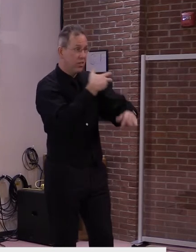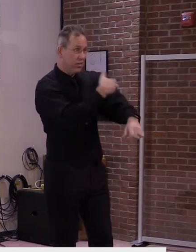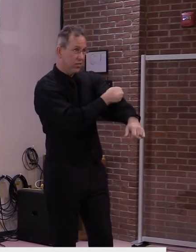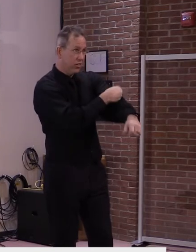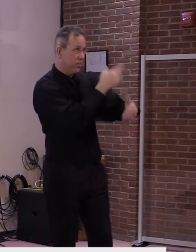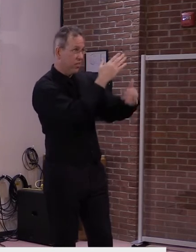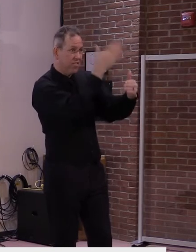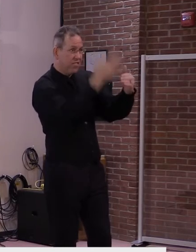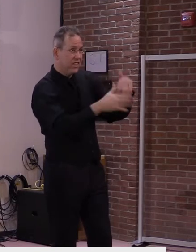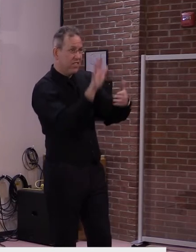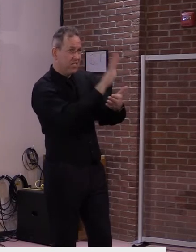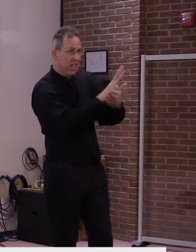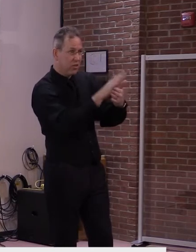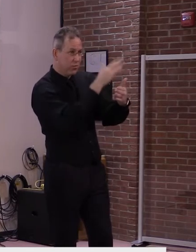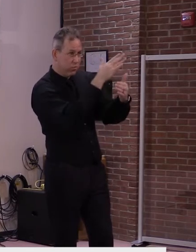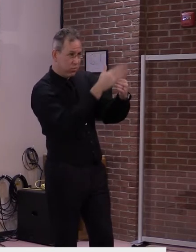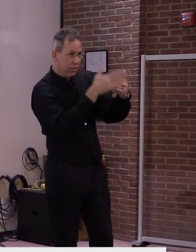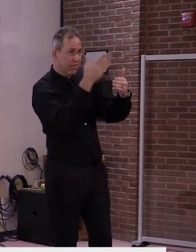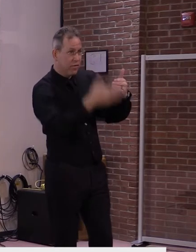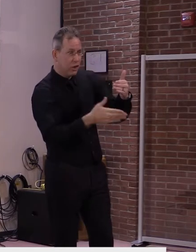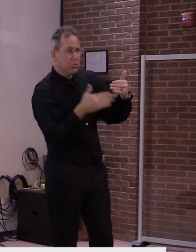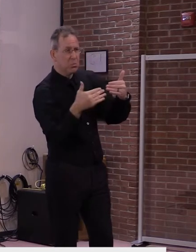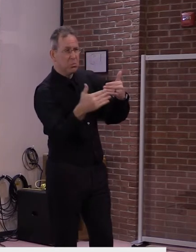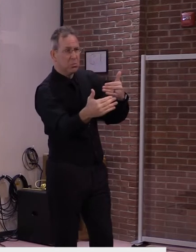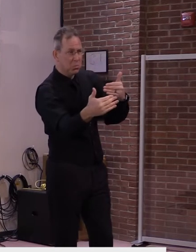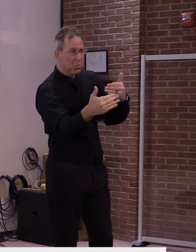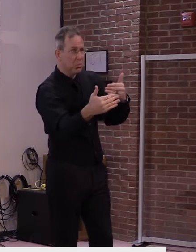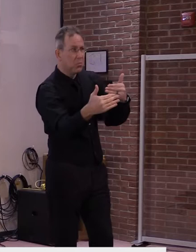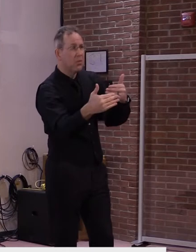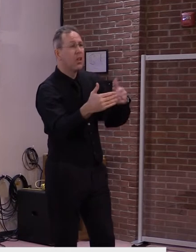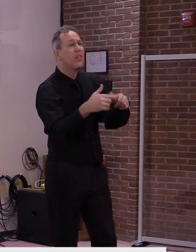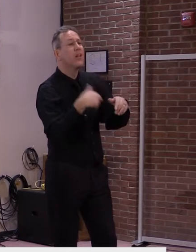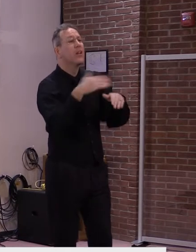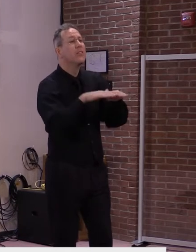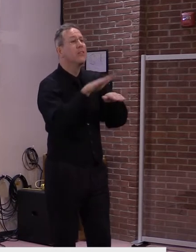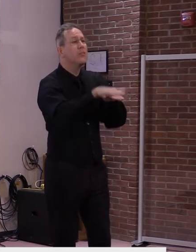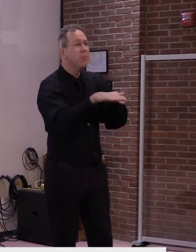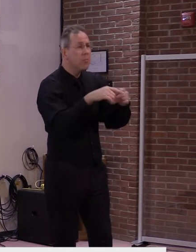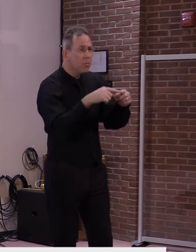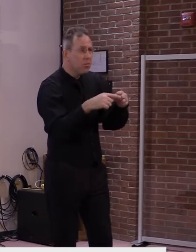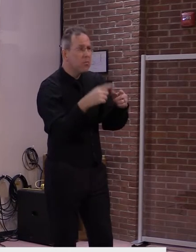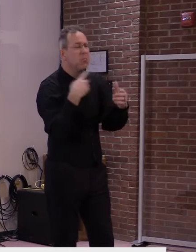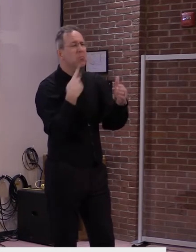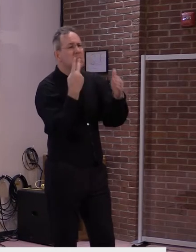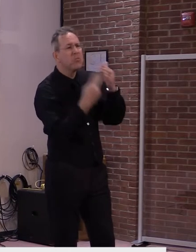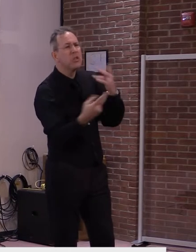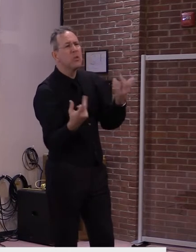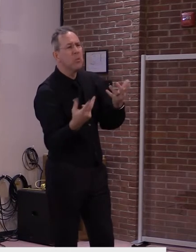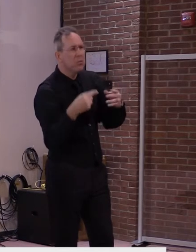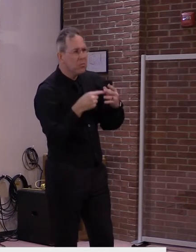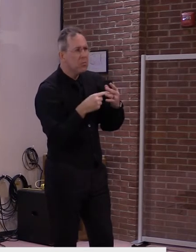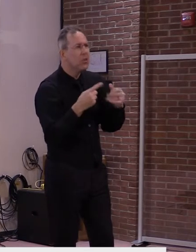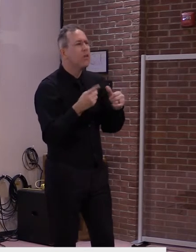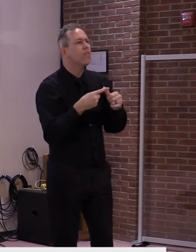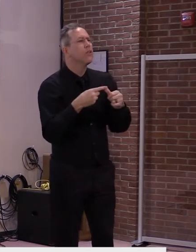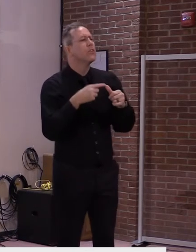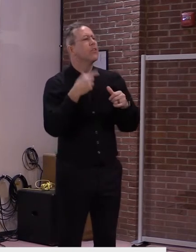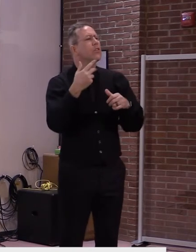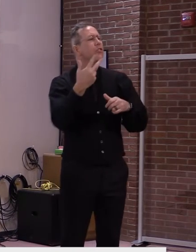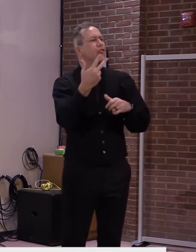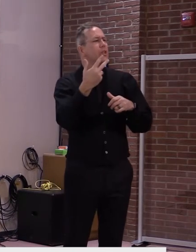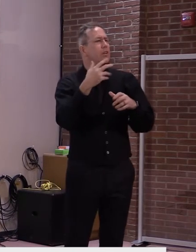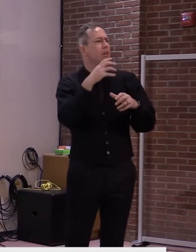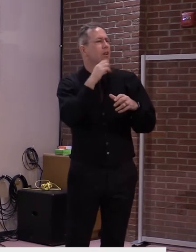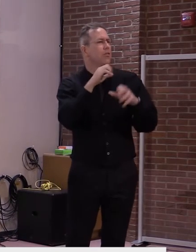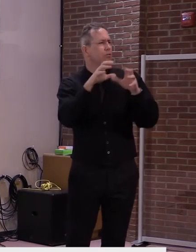Looking out further, we anticipate having the first three age bands, that's 75